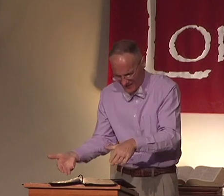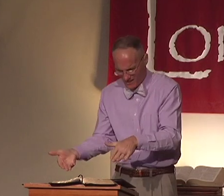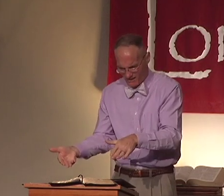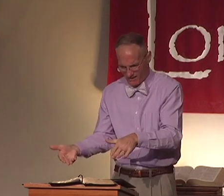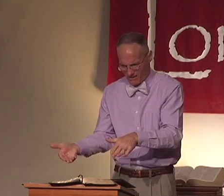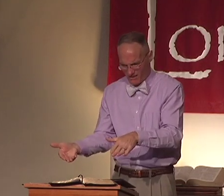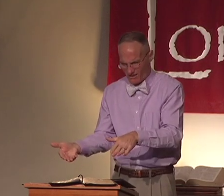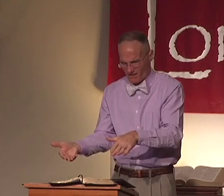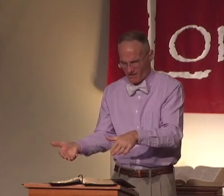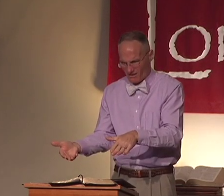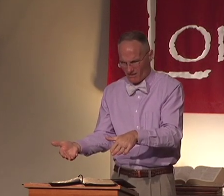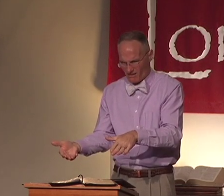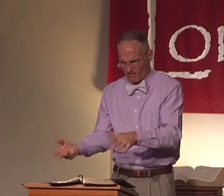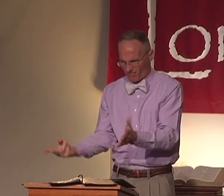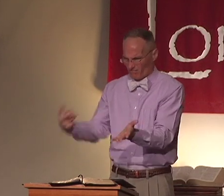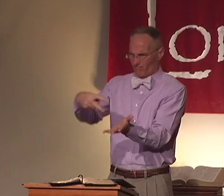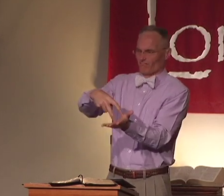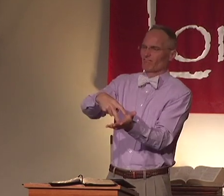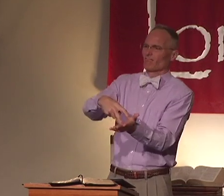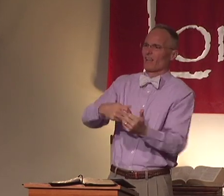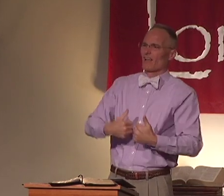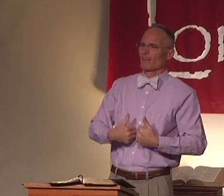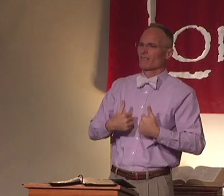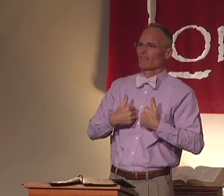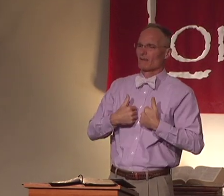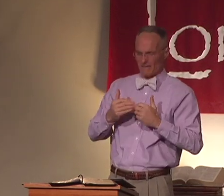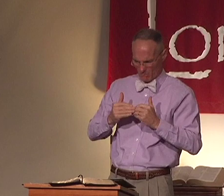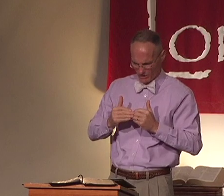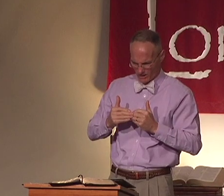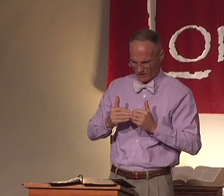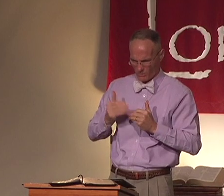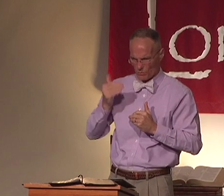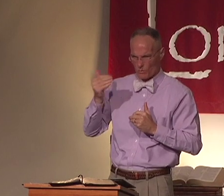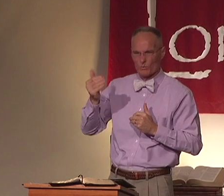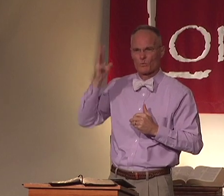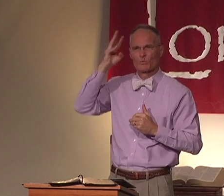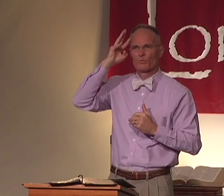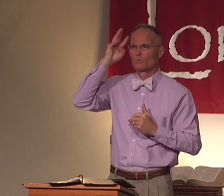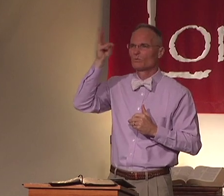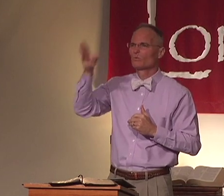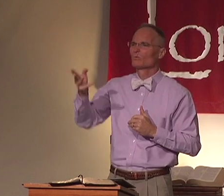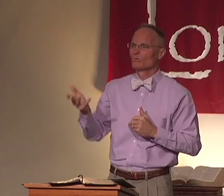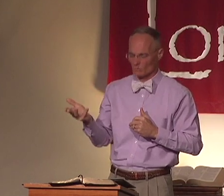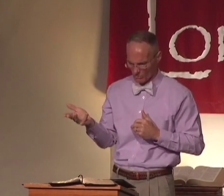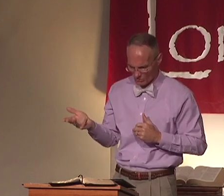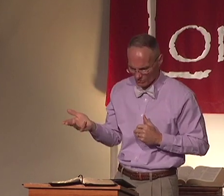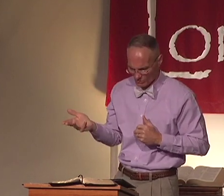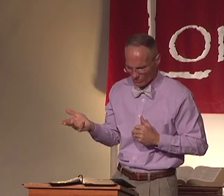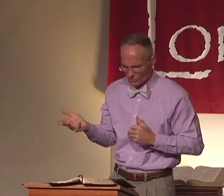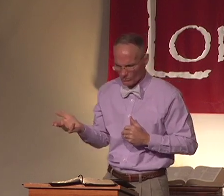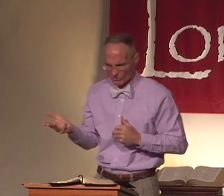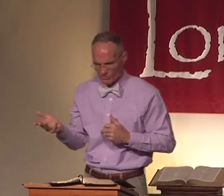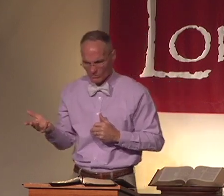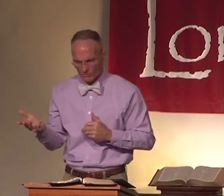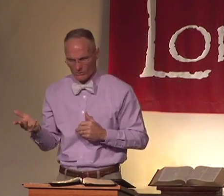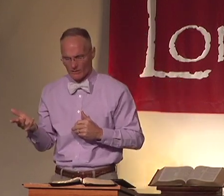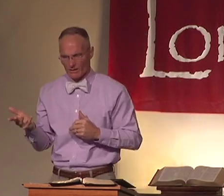Someone is dead. It's going to rise and be alive again. It was just too fantastic for them to